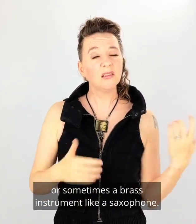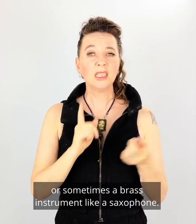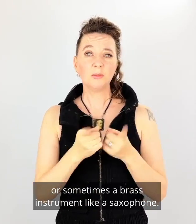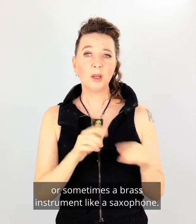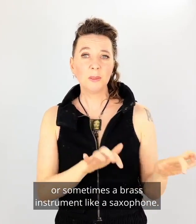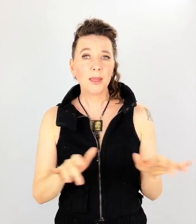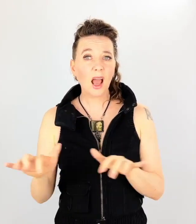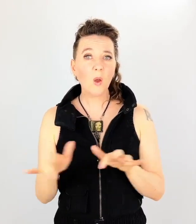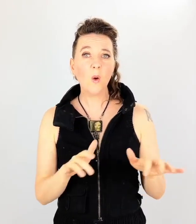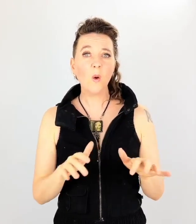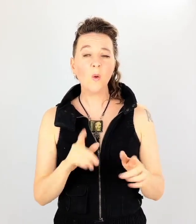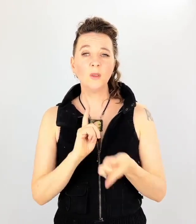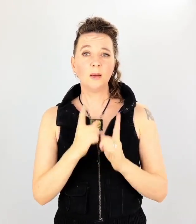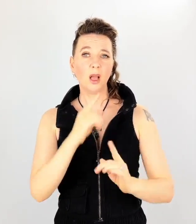saxophone.